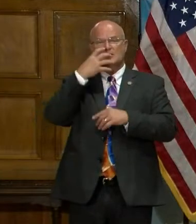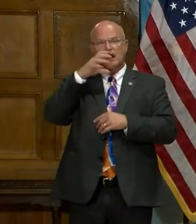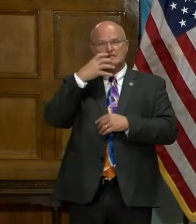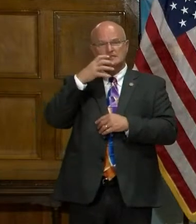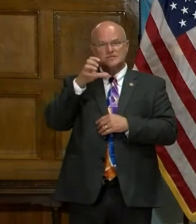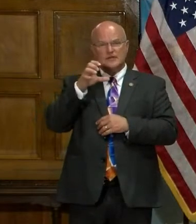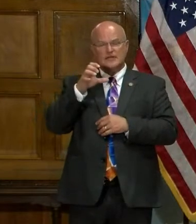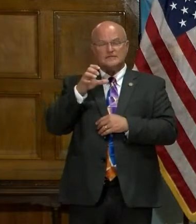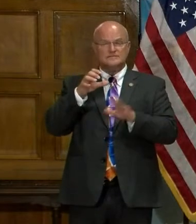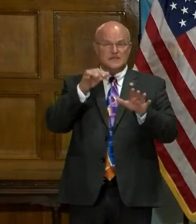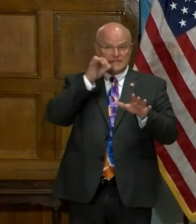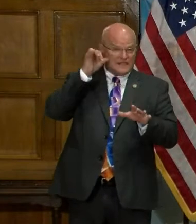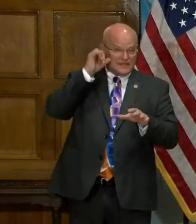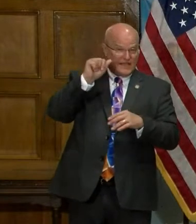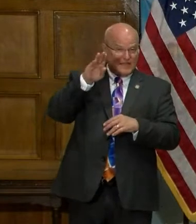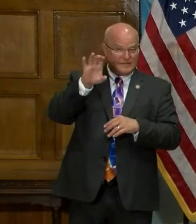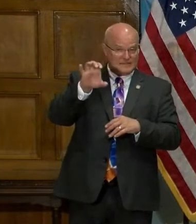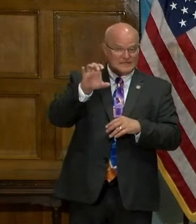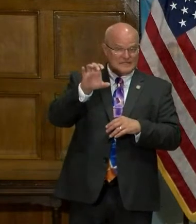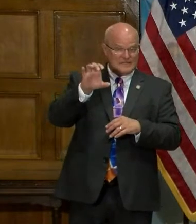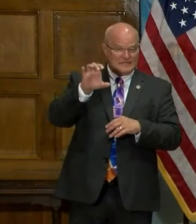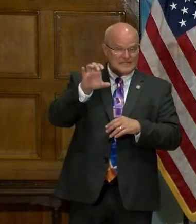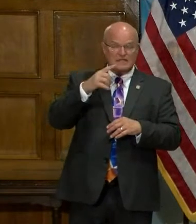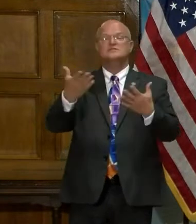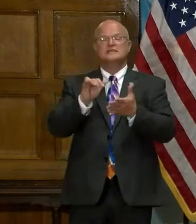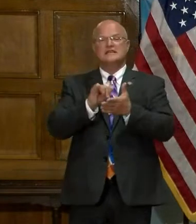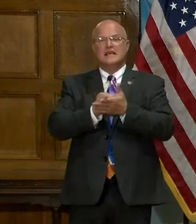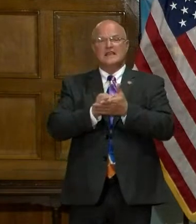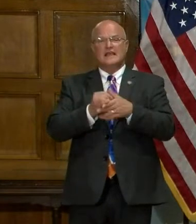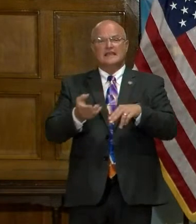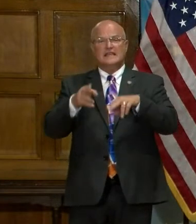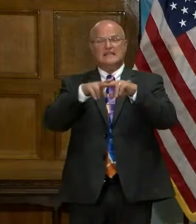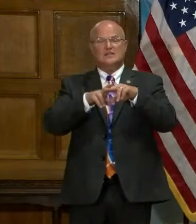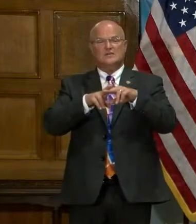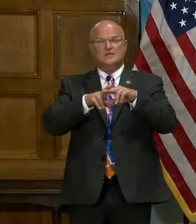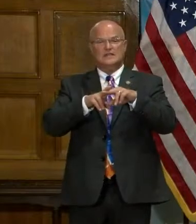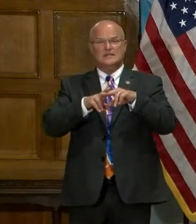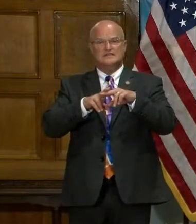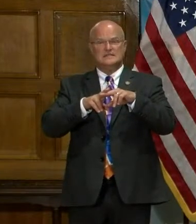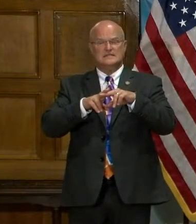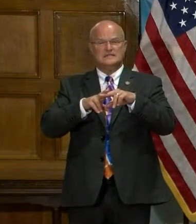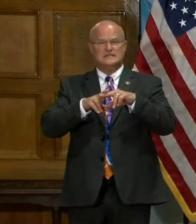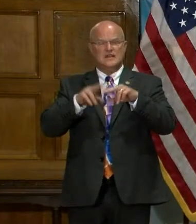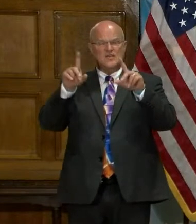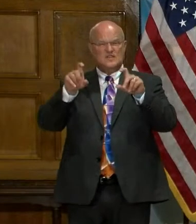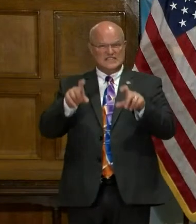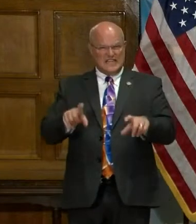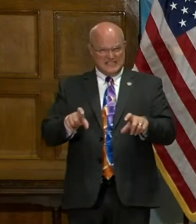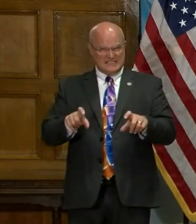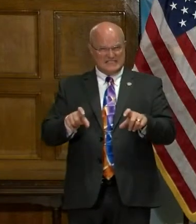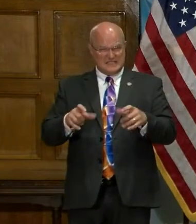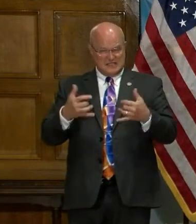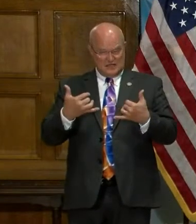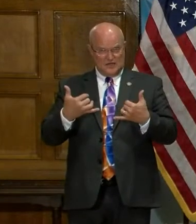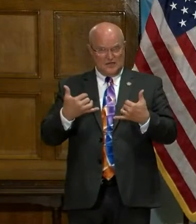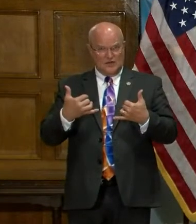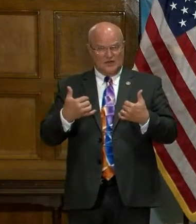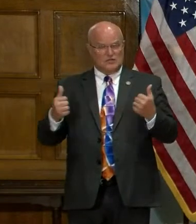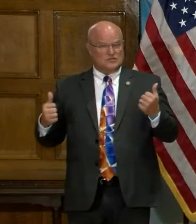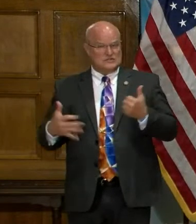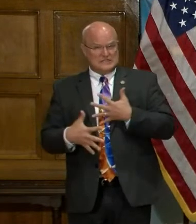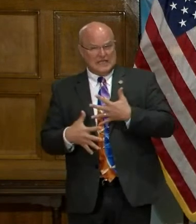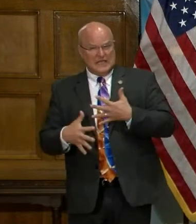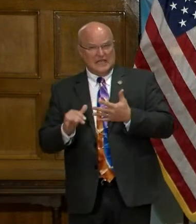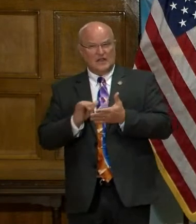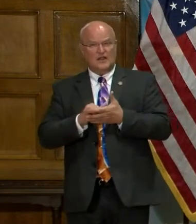appearance on ABC yesterday. You suggested an increase in the Defense Production Act for testing materials. Are you fearful that